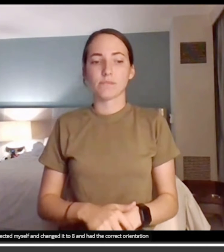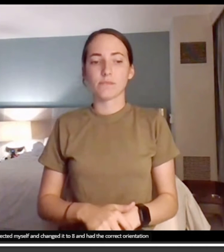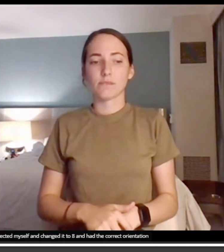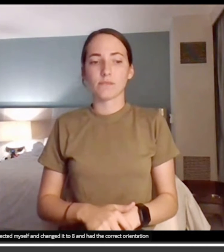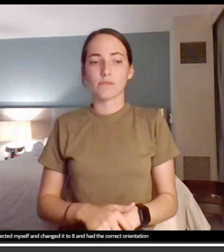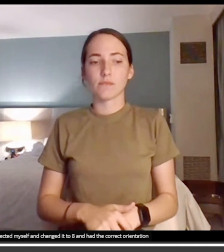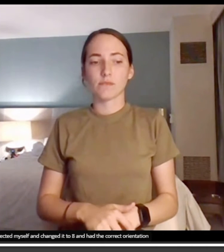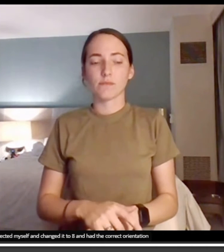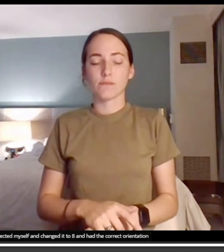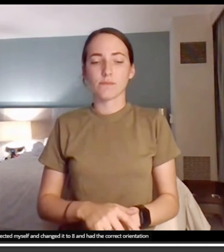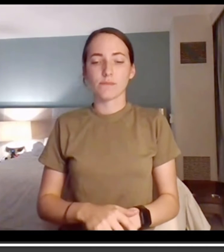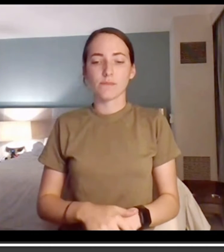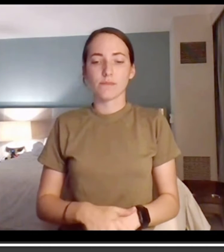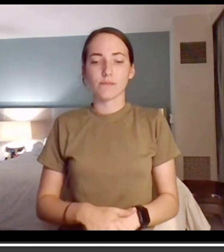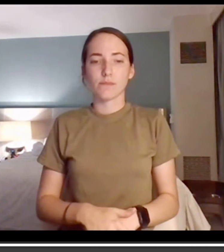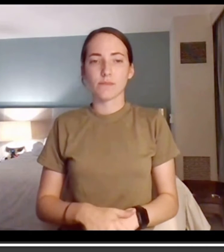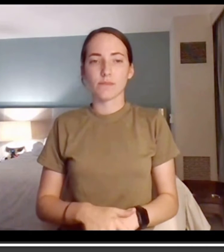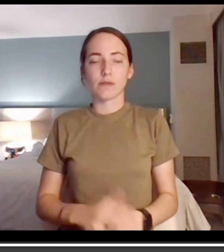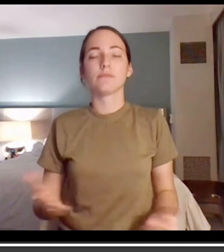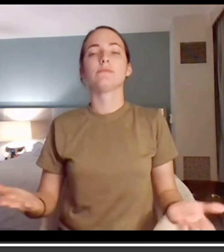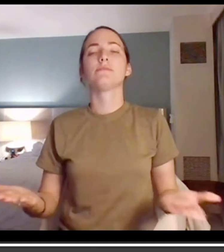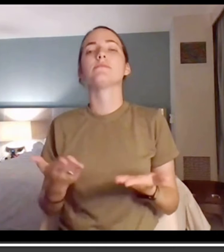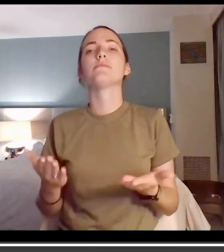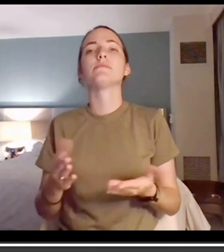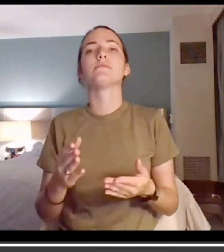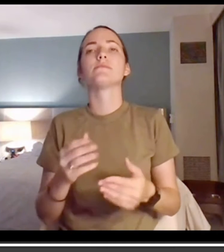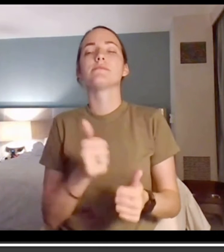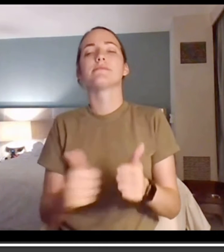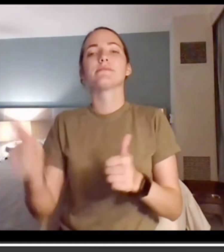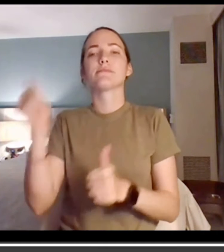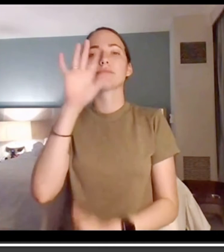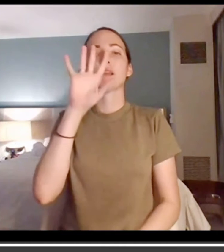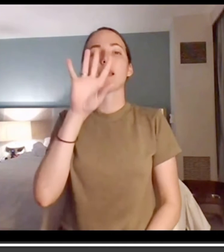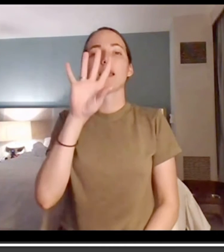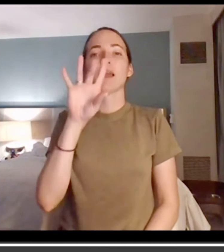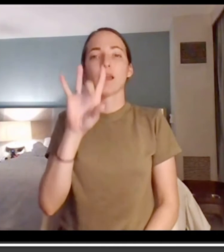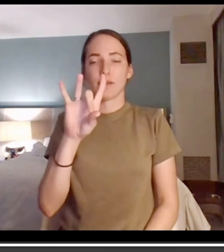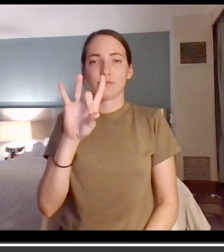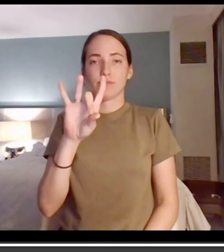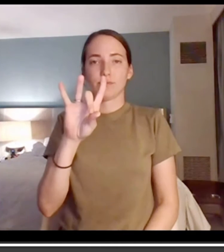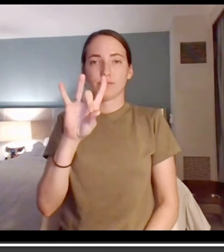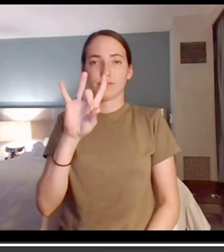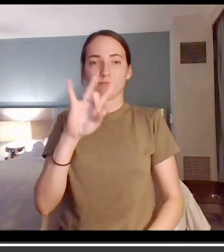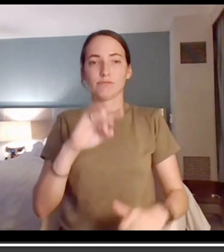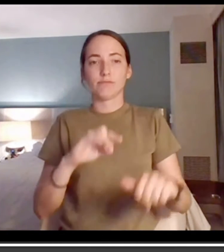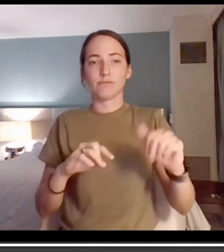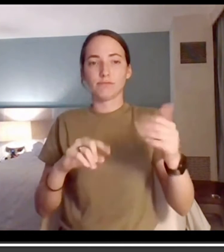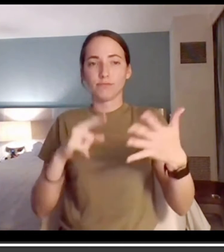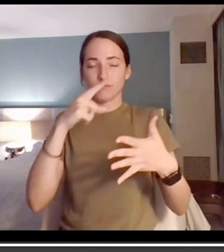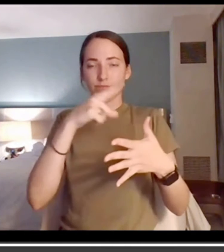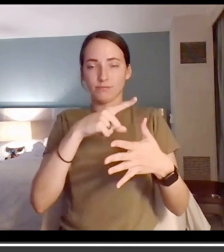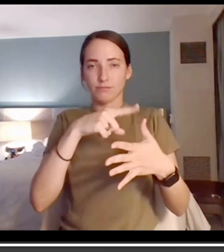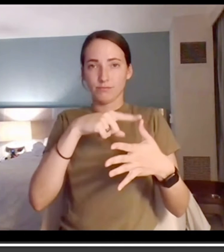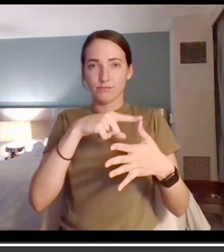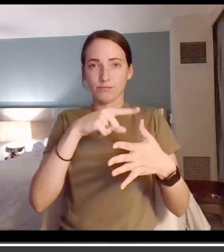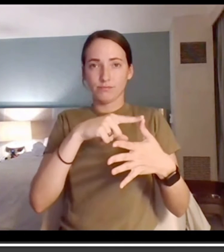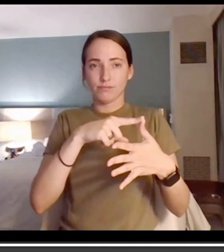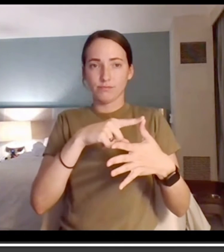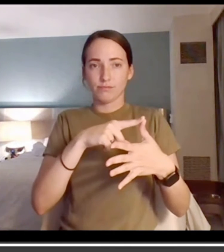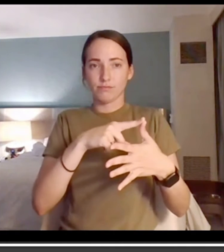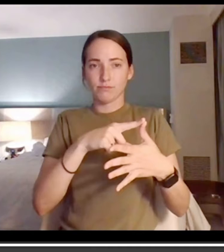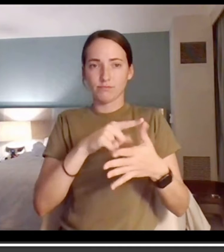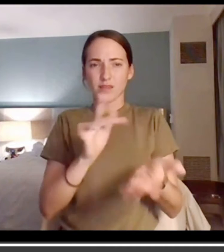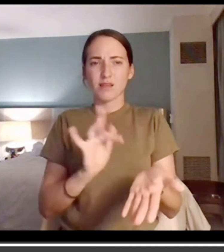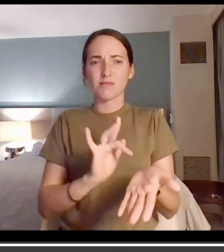20-something years. So here's my top 8 list. First and foremost is you've got to have medical